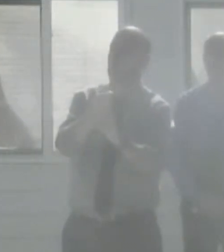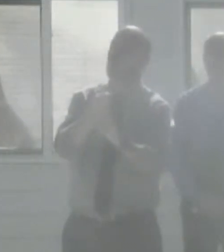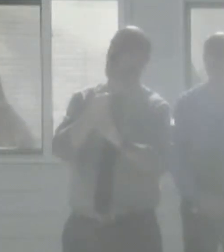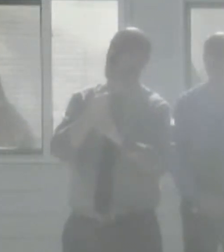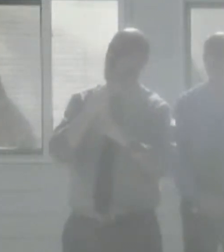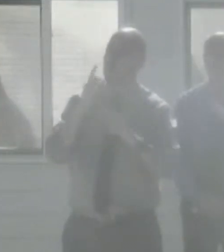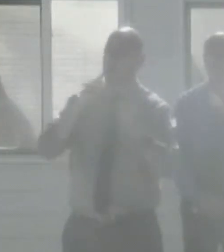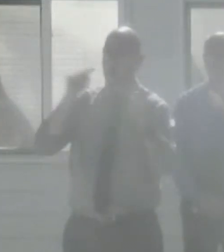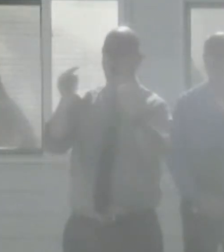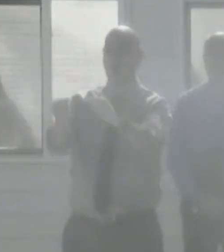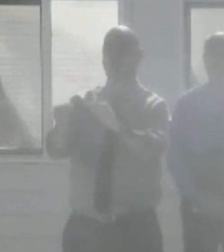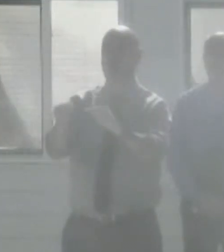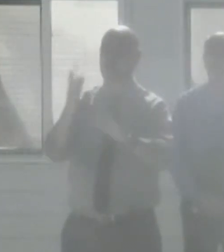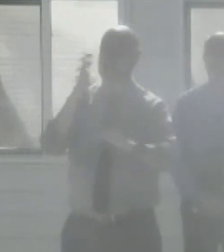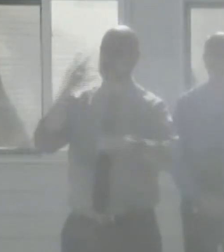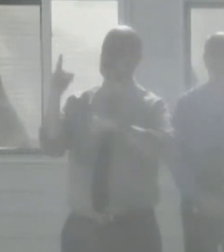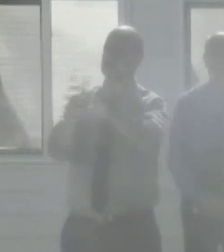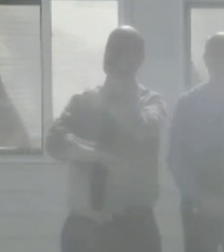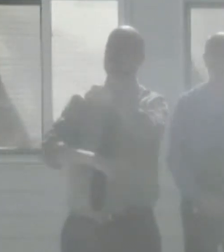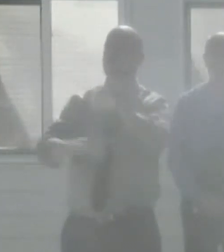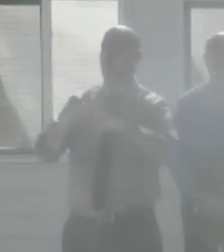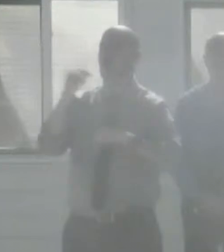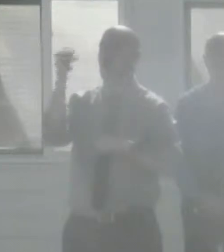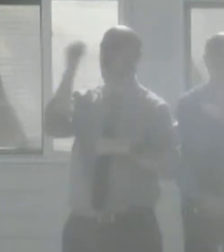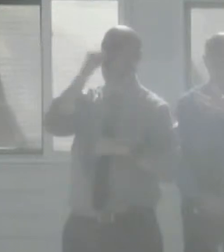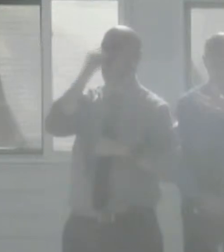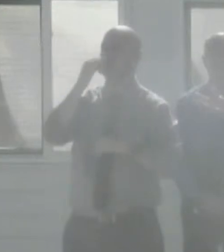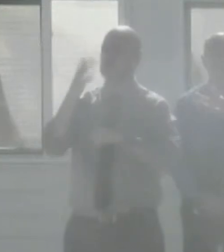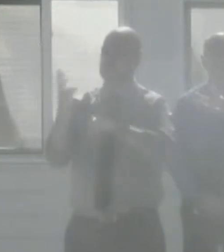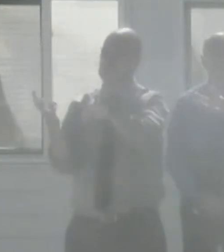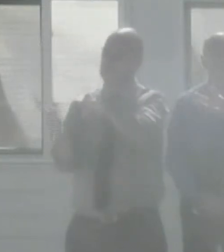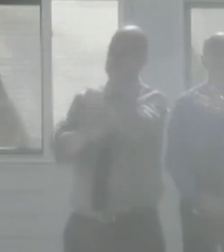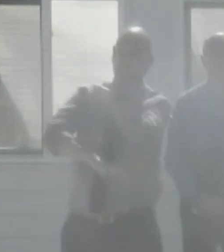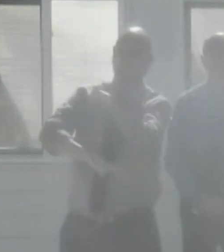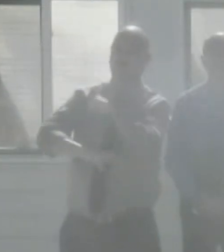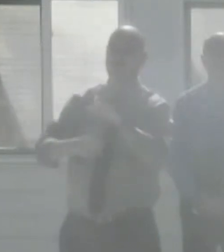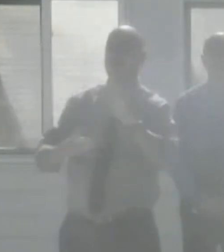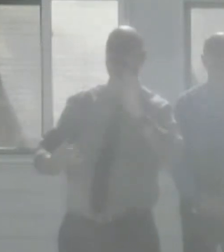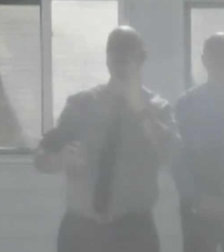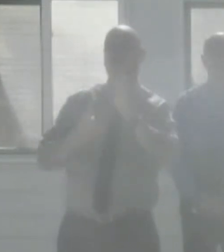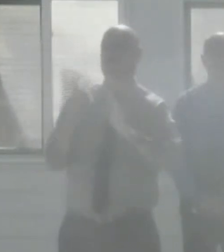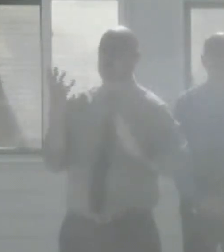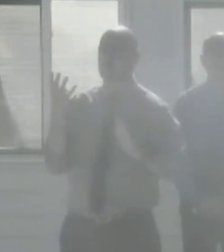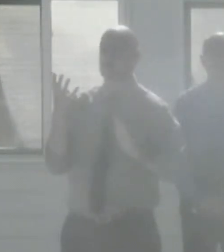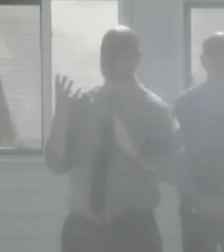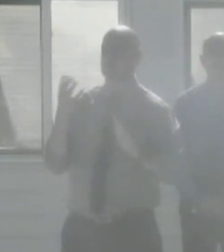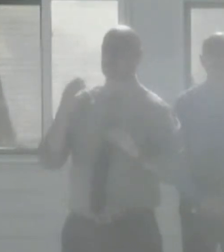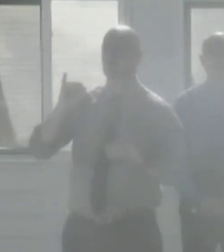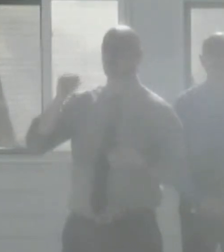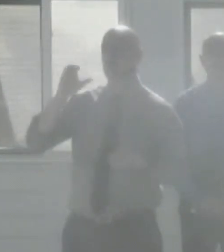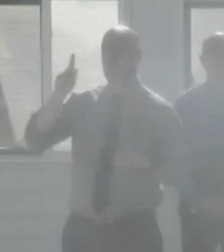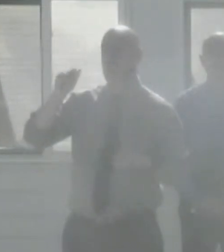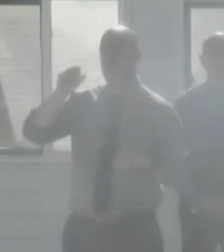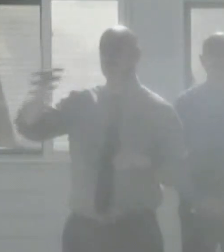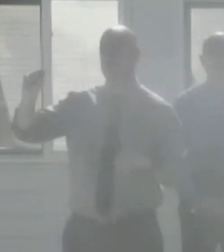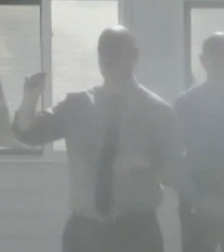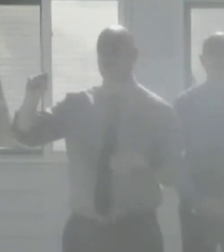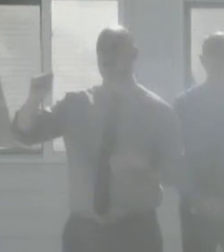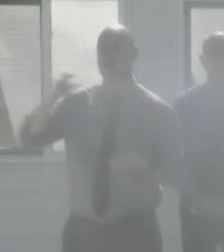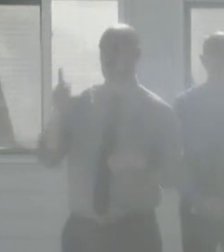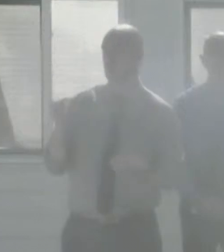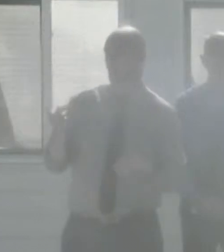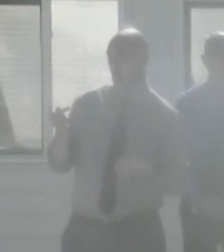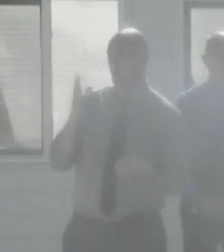you. I mean, we even had some jackass chain a dog to a pole as the storm was